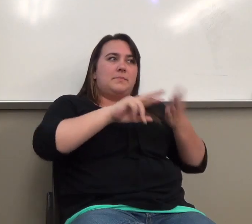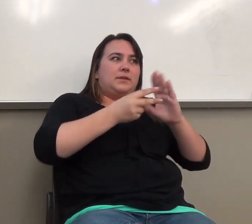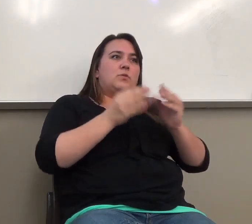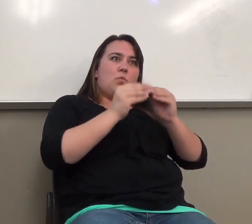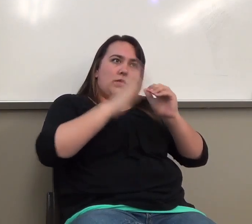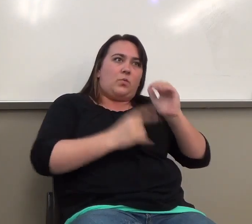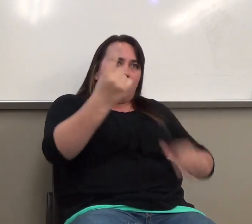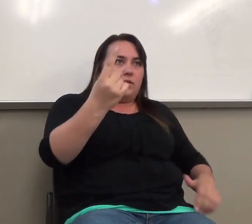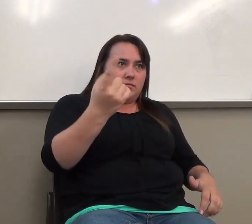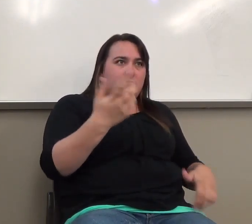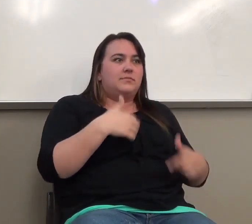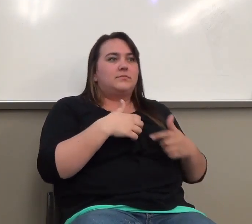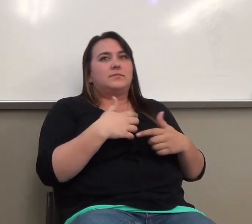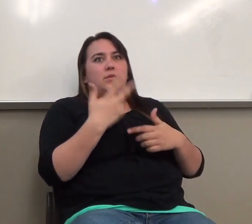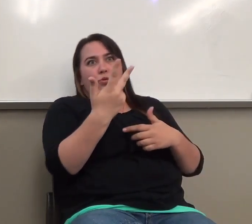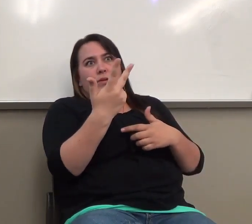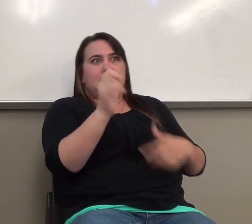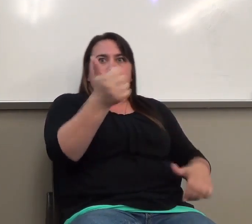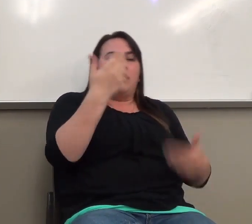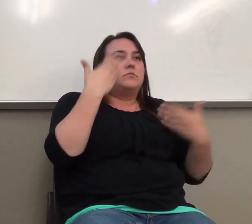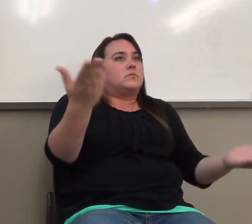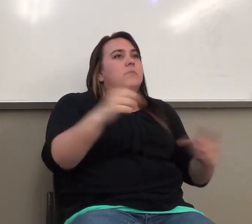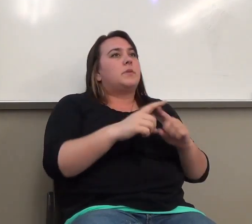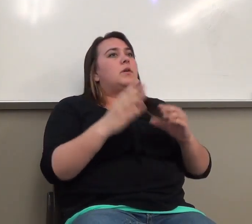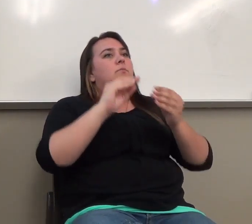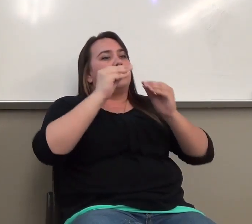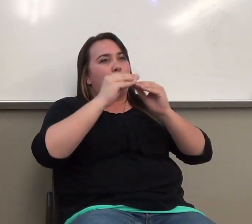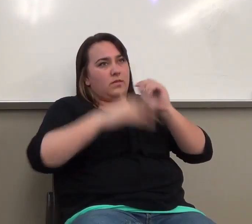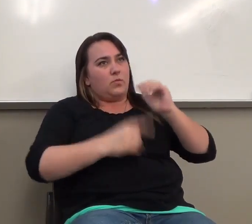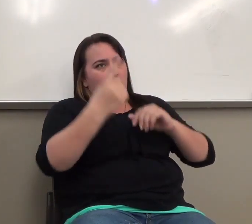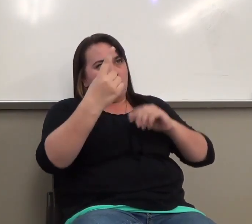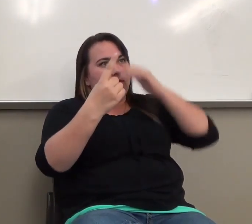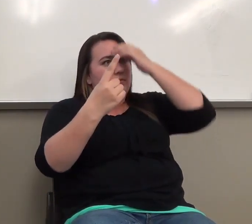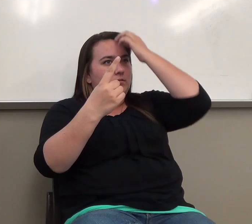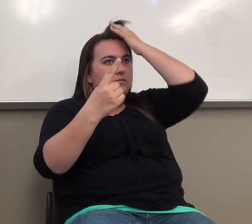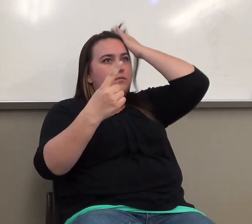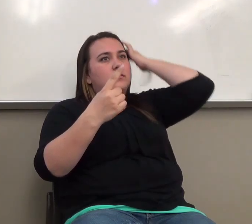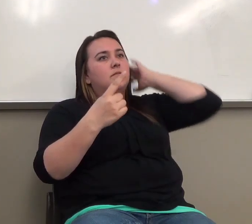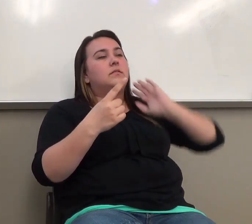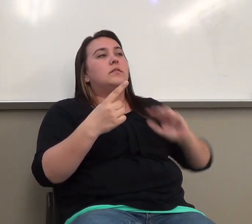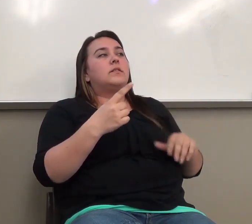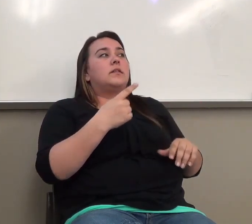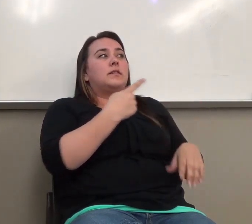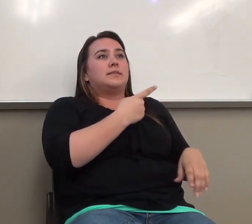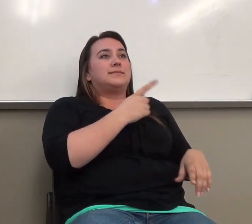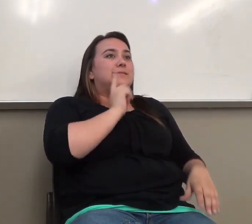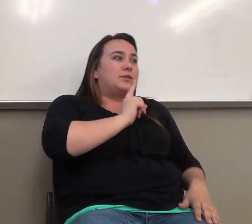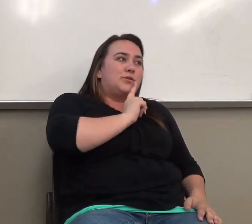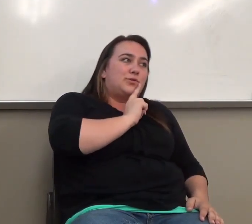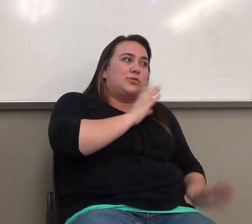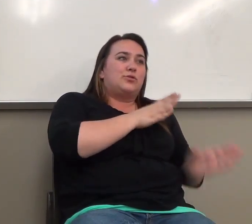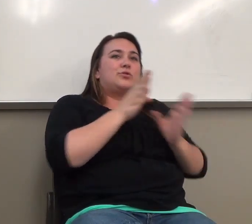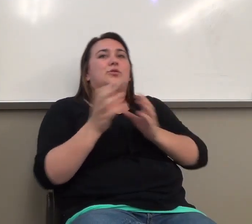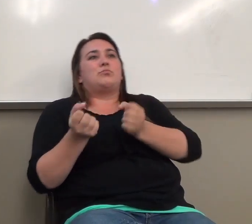pronouns. If you say I, you know you are talking about one person, singular. If you say